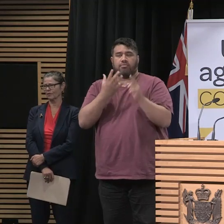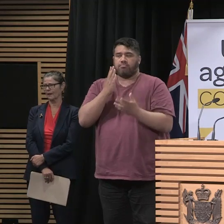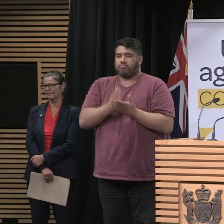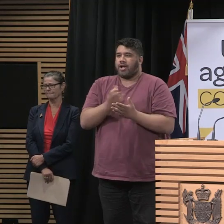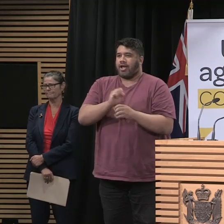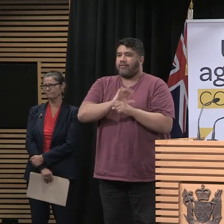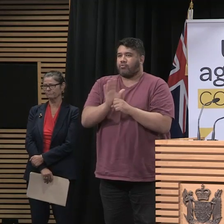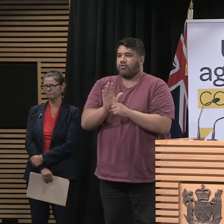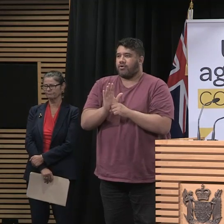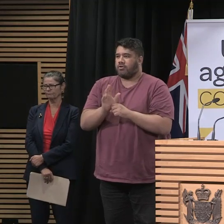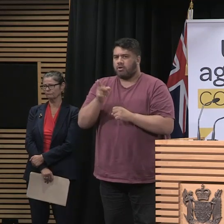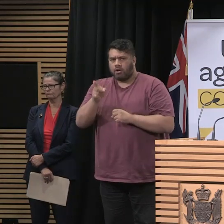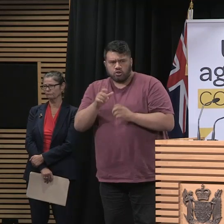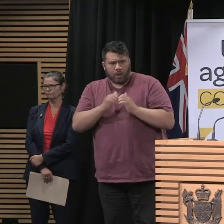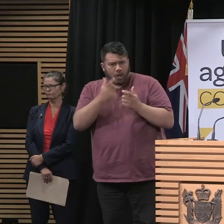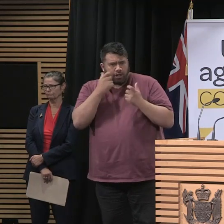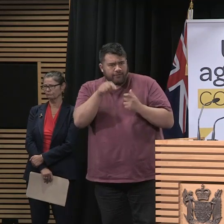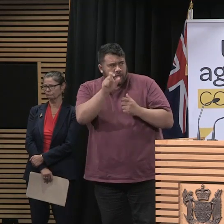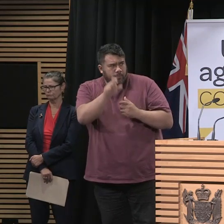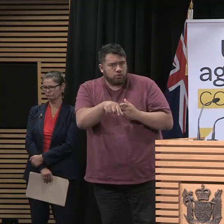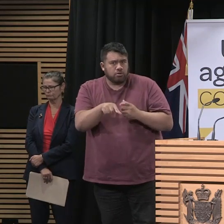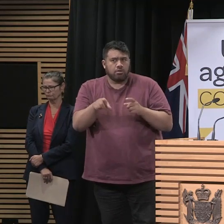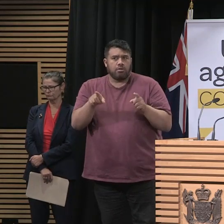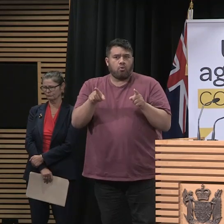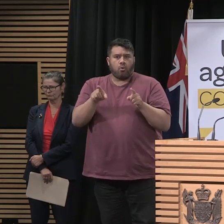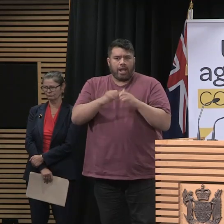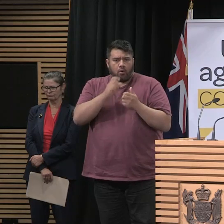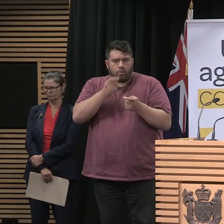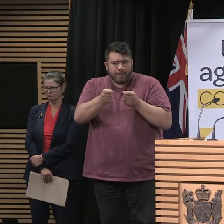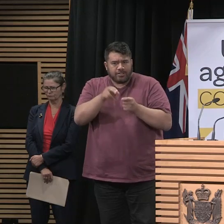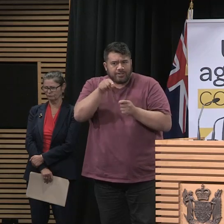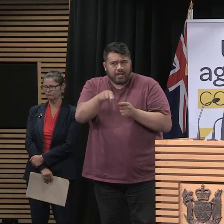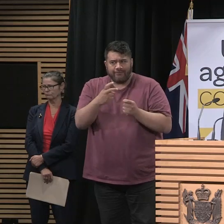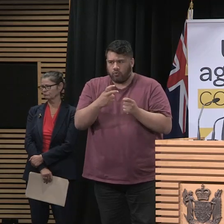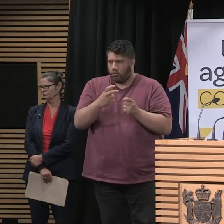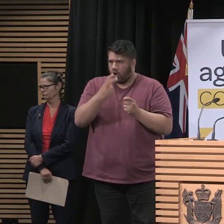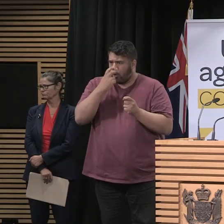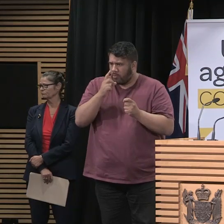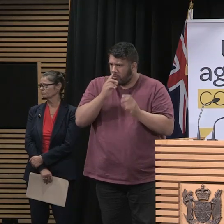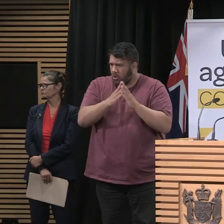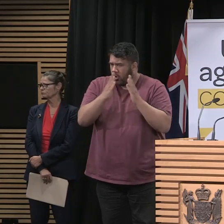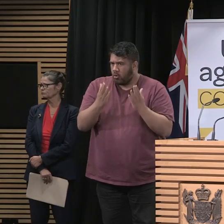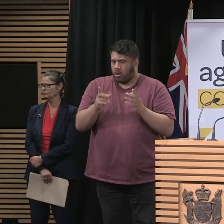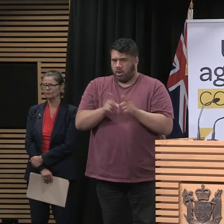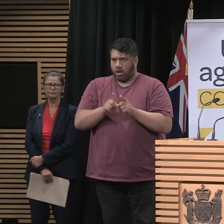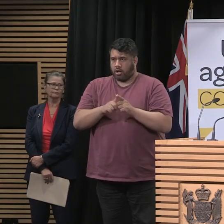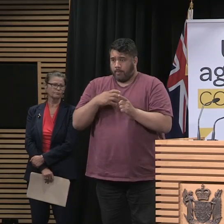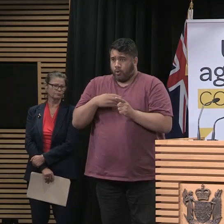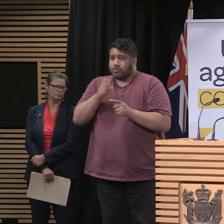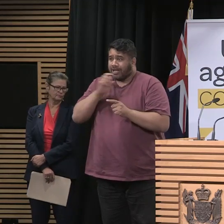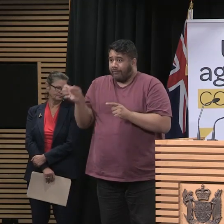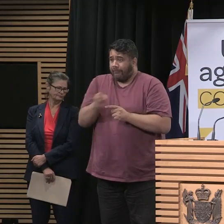been identified, are there going to be increased measures in terms of, staff protection and testing in that rest home? Yes,